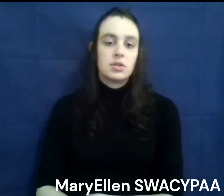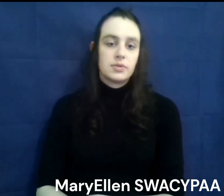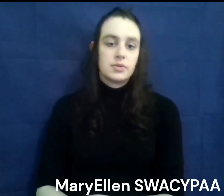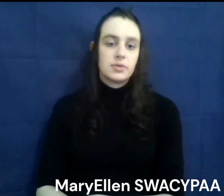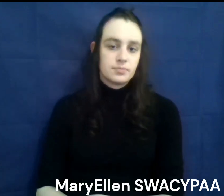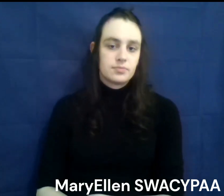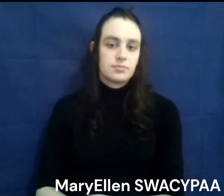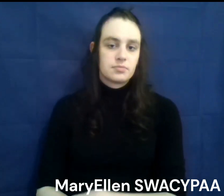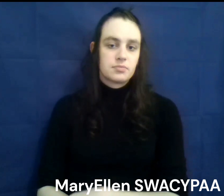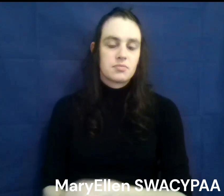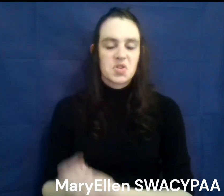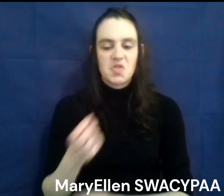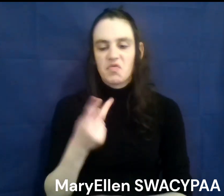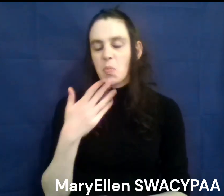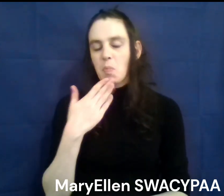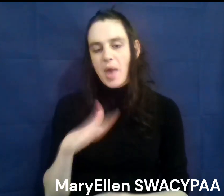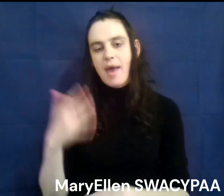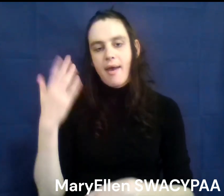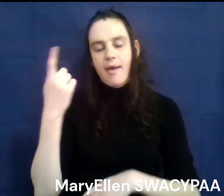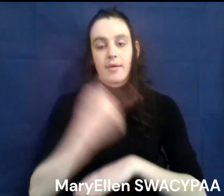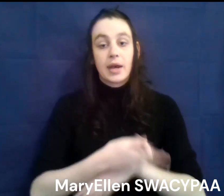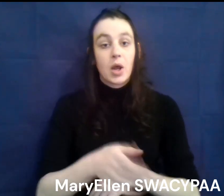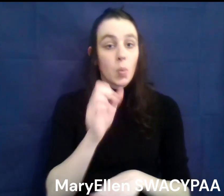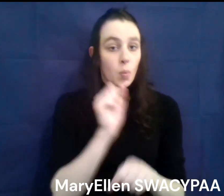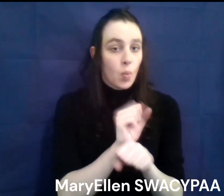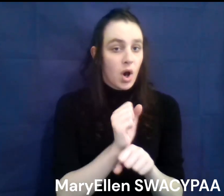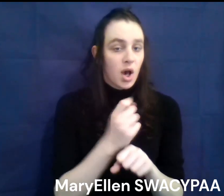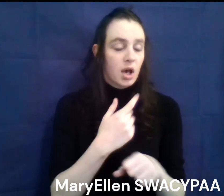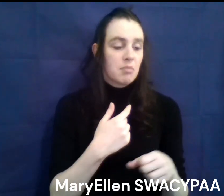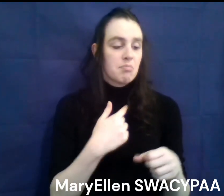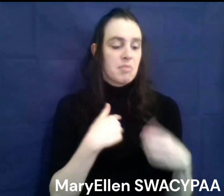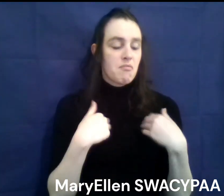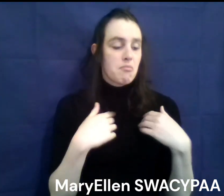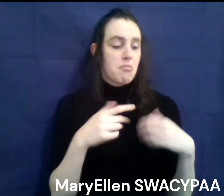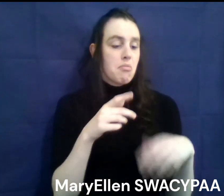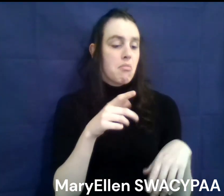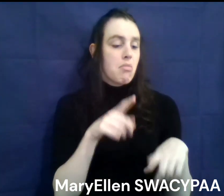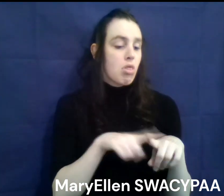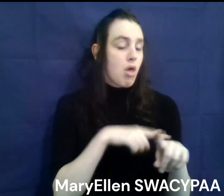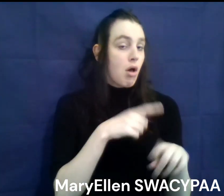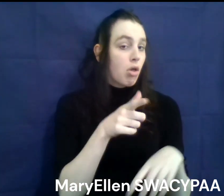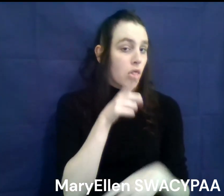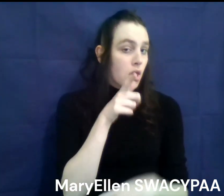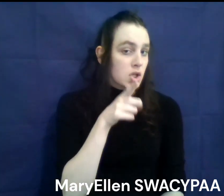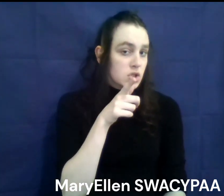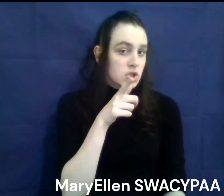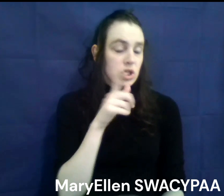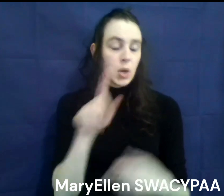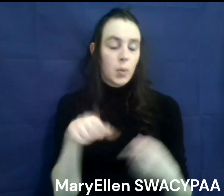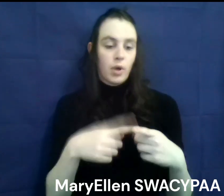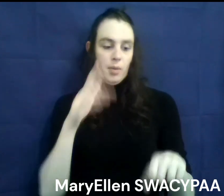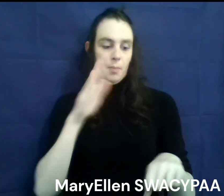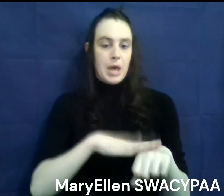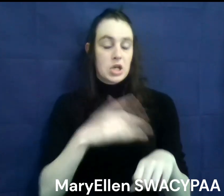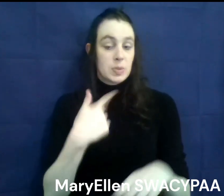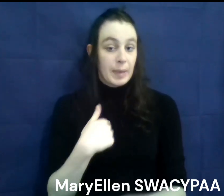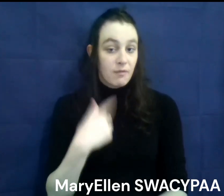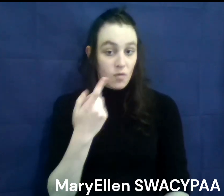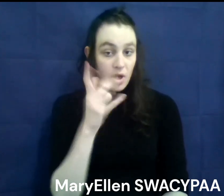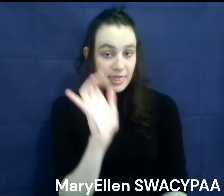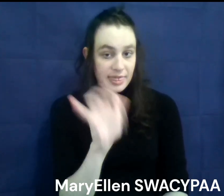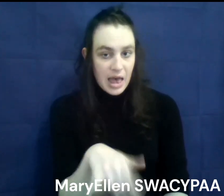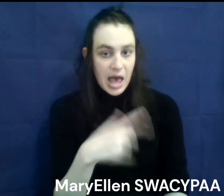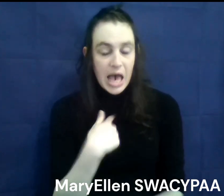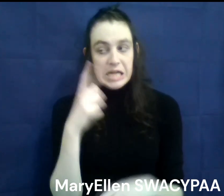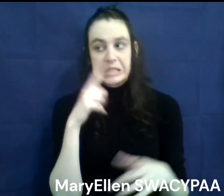Couple bad days at work, I go out and take a long lunch. And when they decide to reprimand me at work, I decide to never